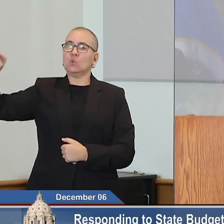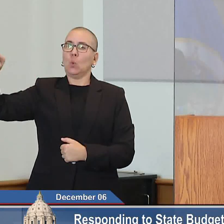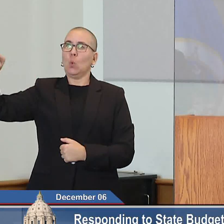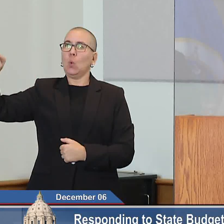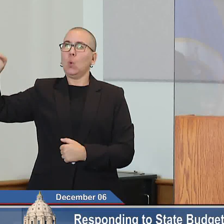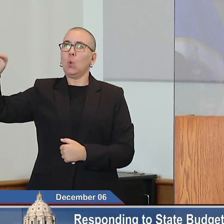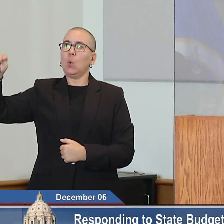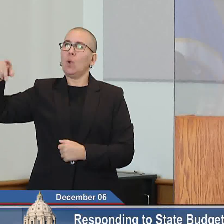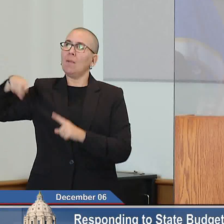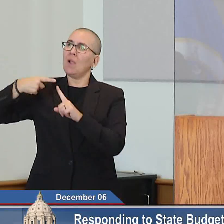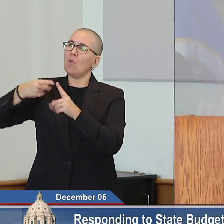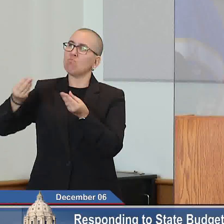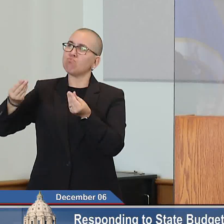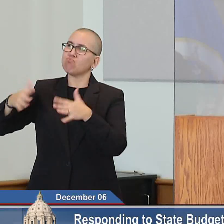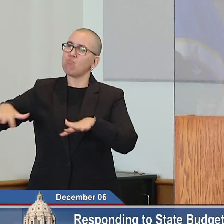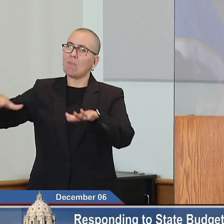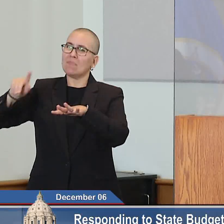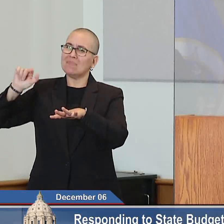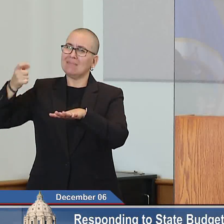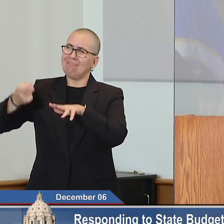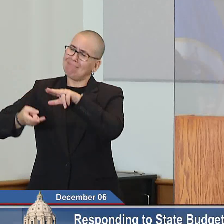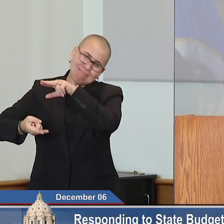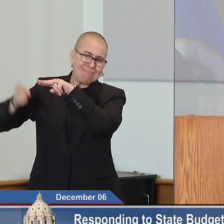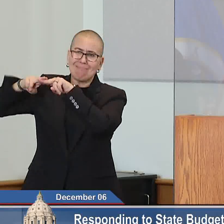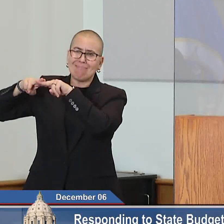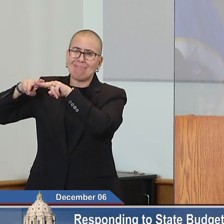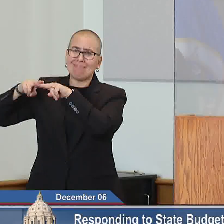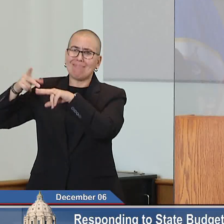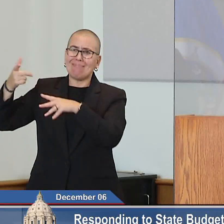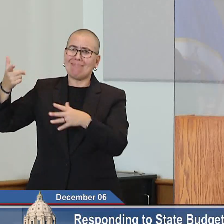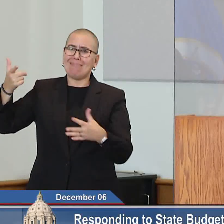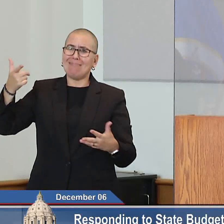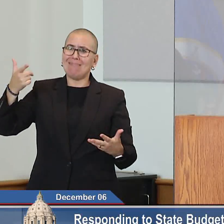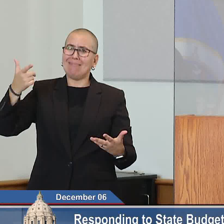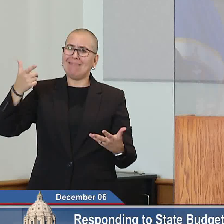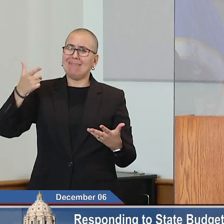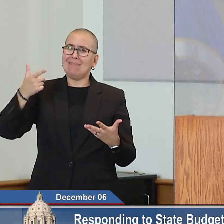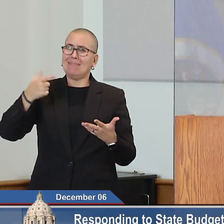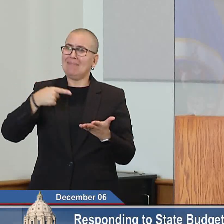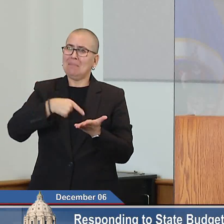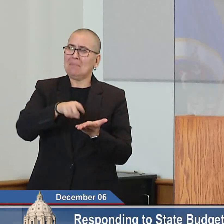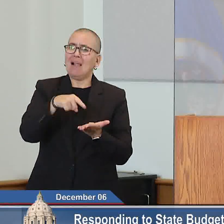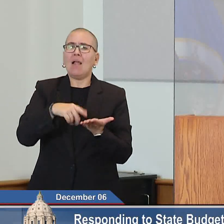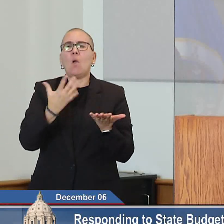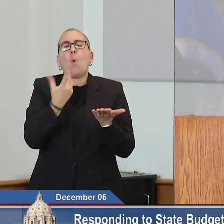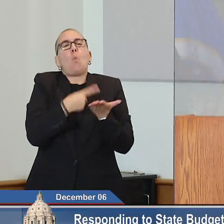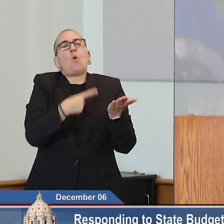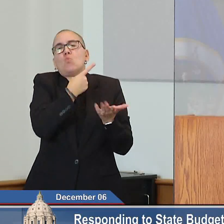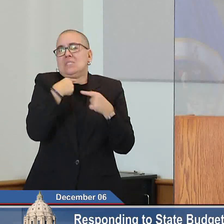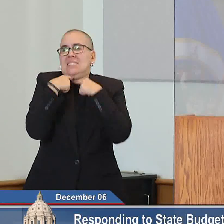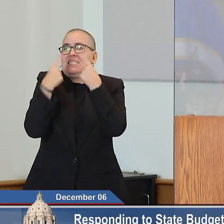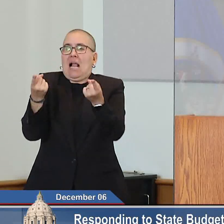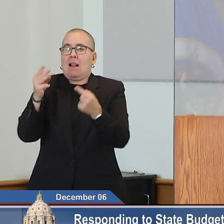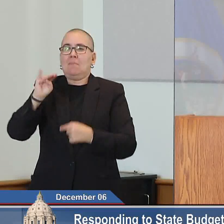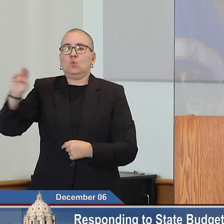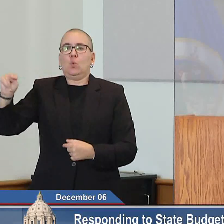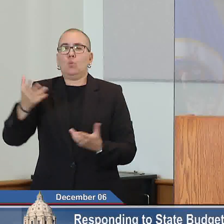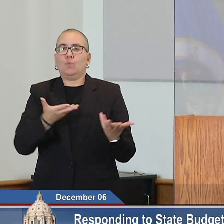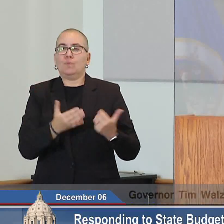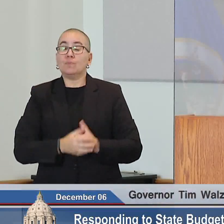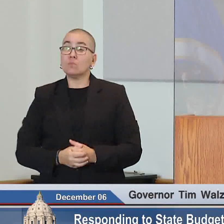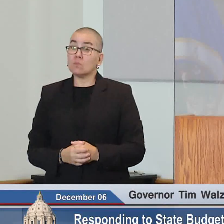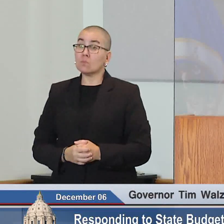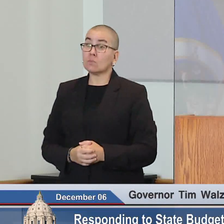bills come and do right now? What can you say to them today on what they can count on later this year? Yeah, I think they should have an